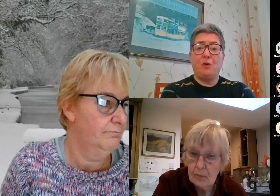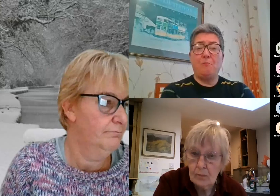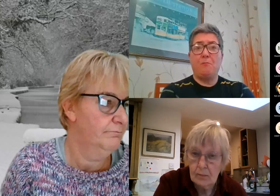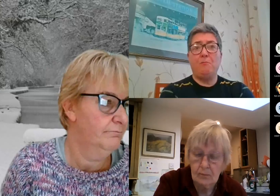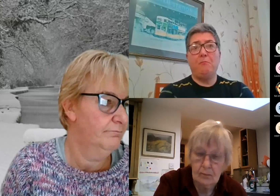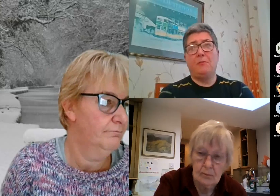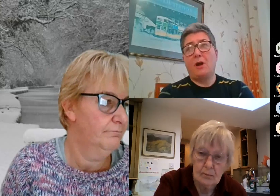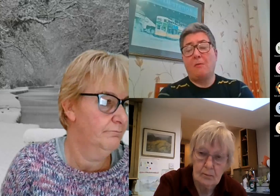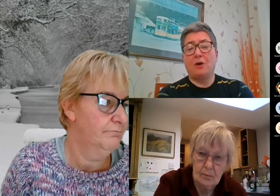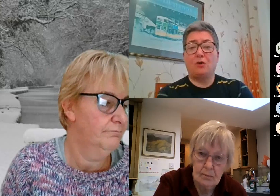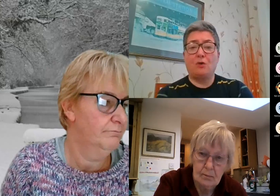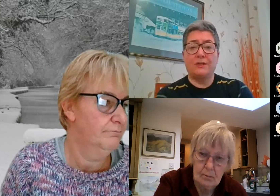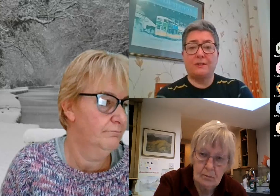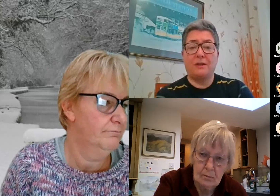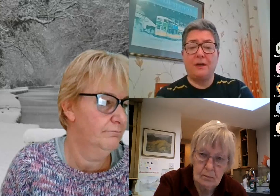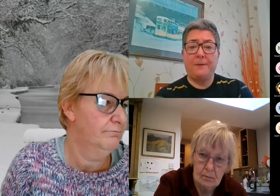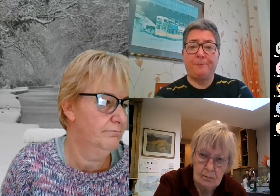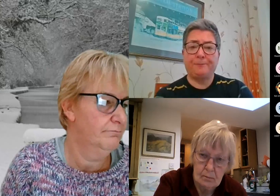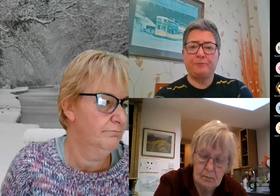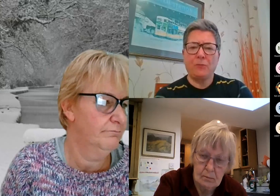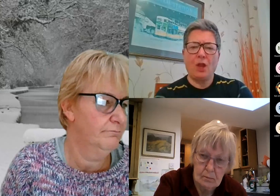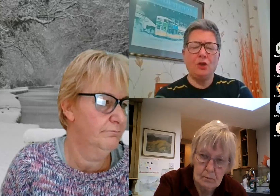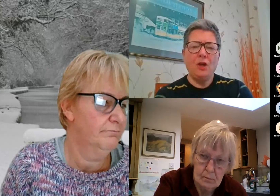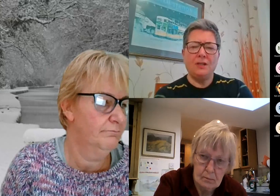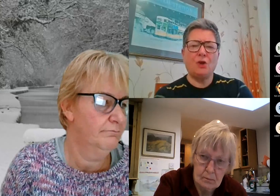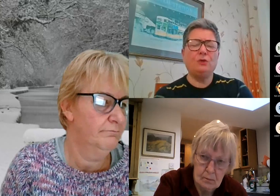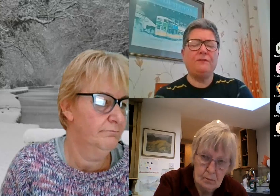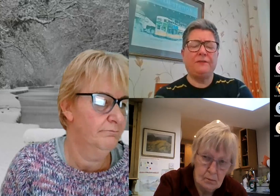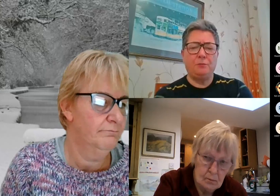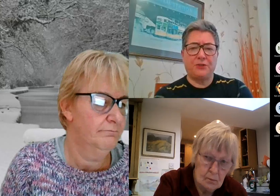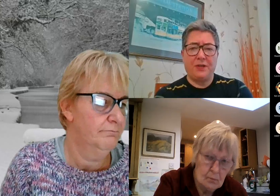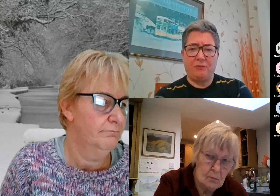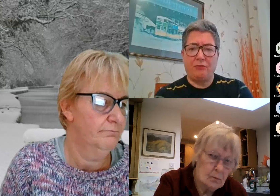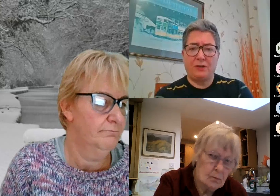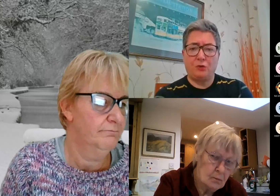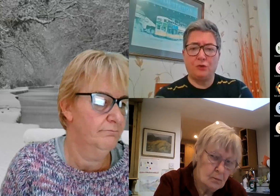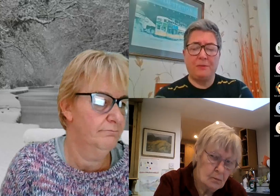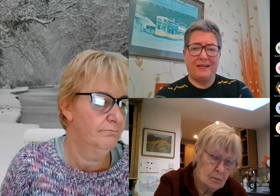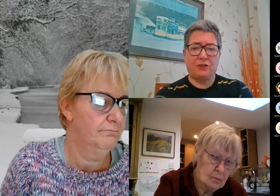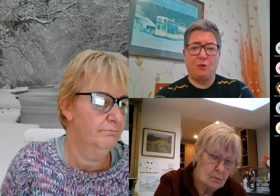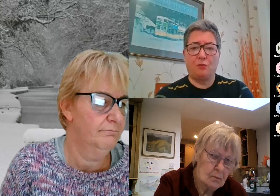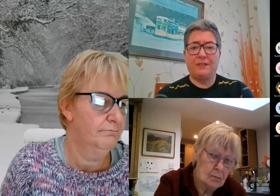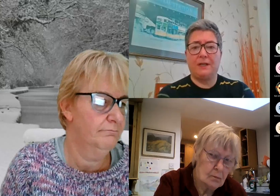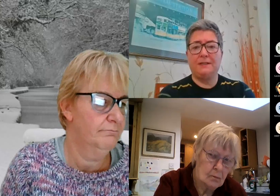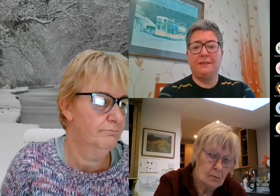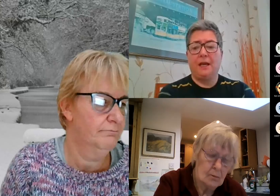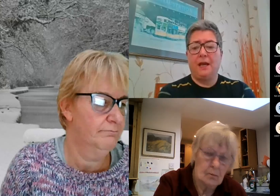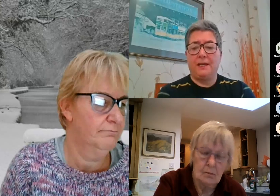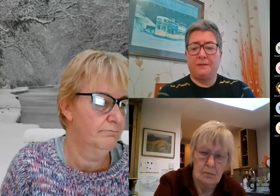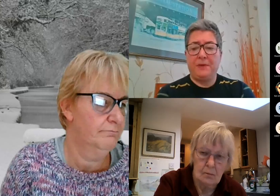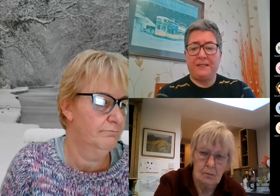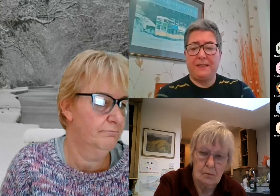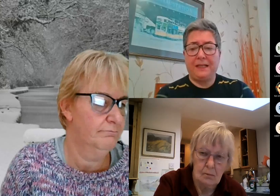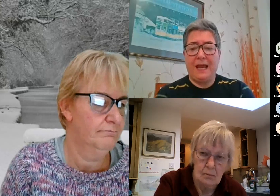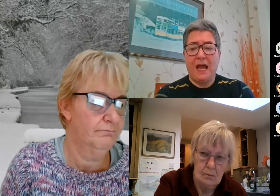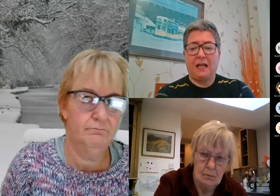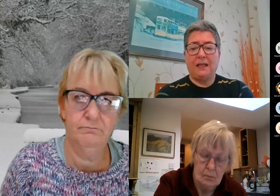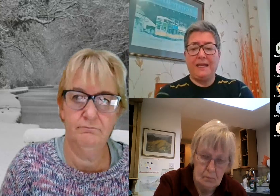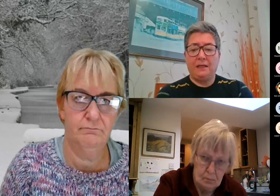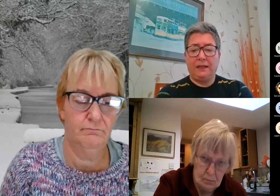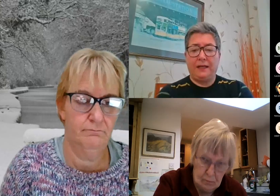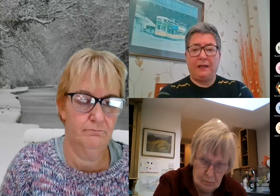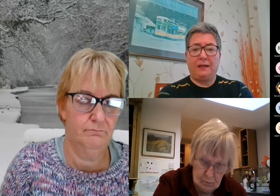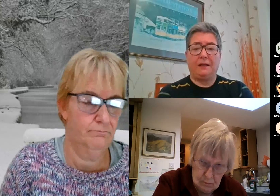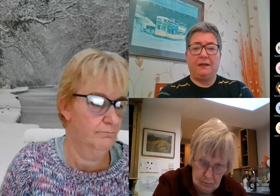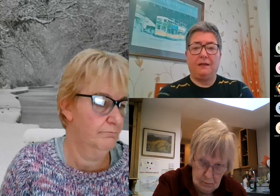longer have to come across it's called the 50% threshold, but that's not what it is. It's